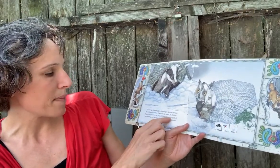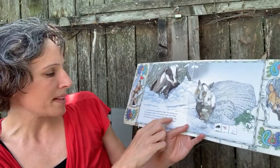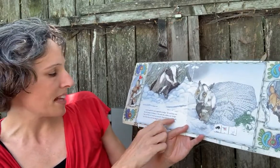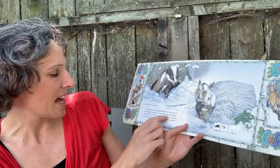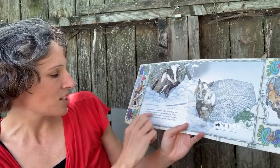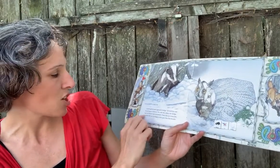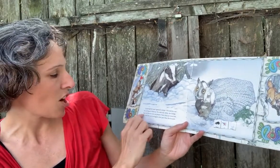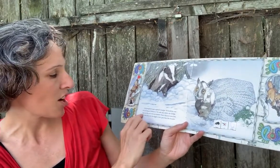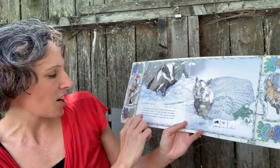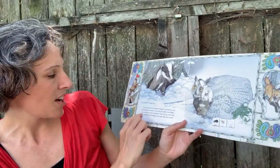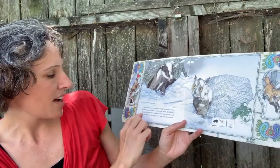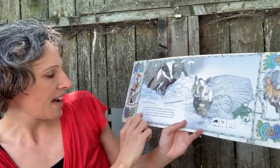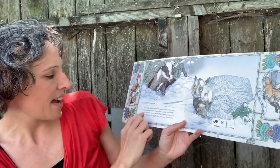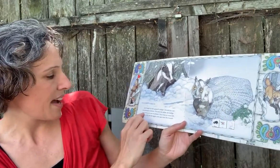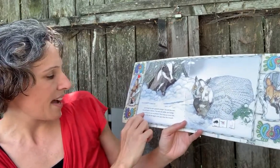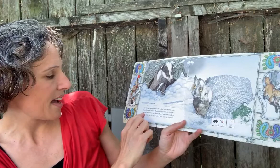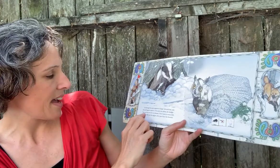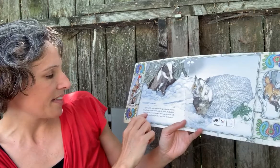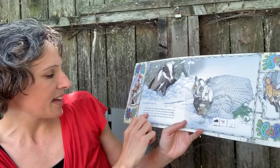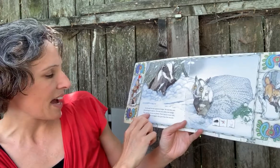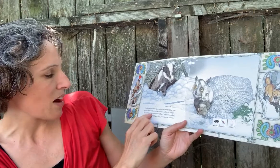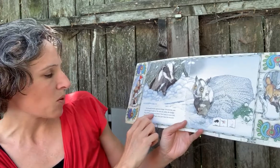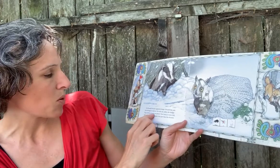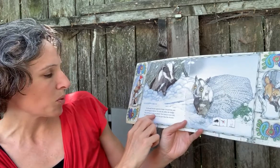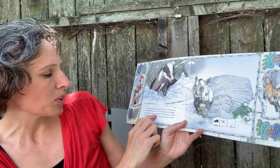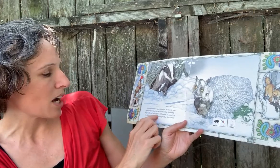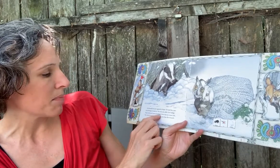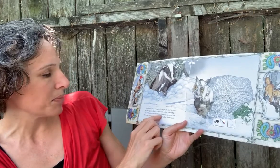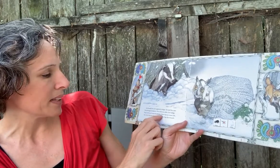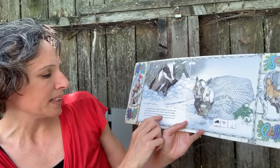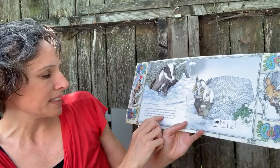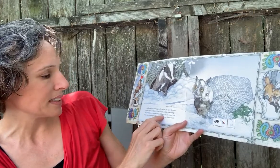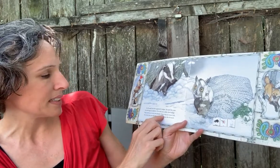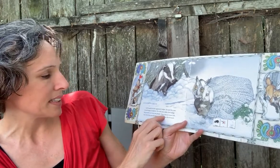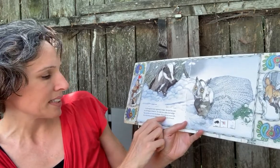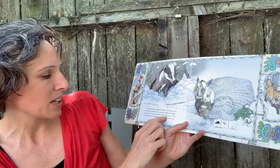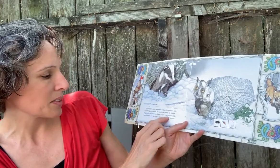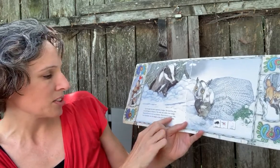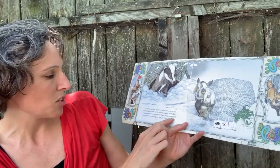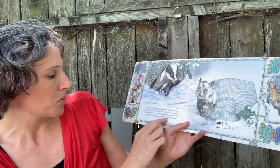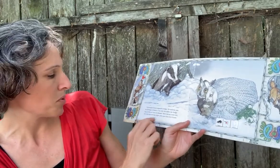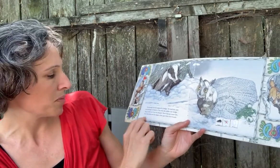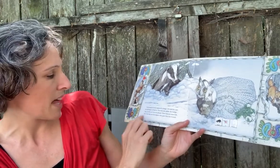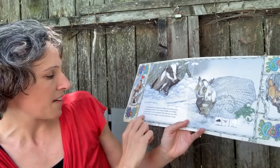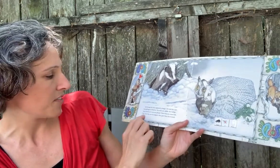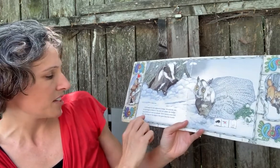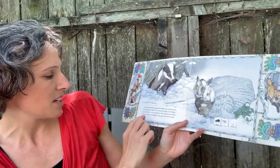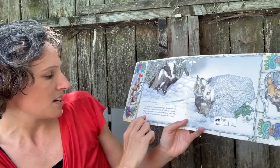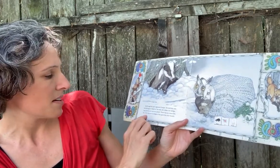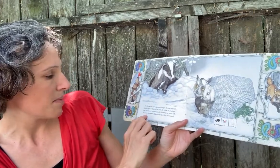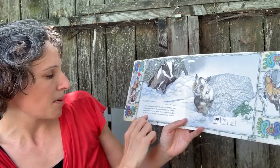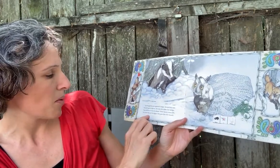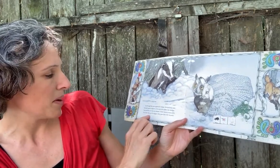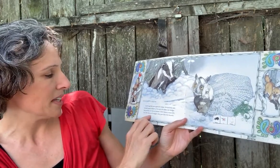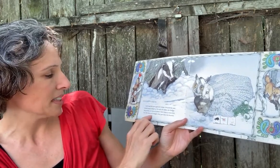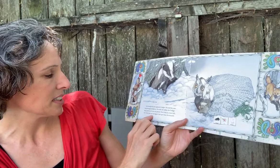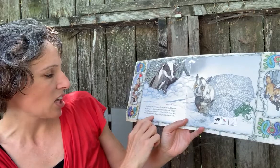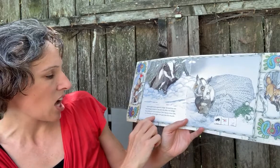the hedgehog, and the owl were not pleased. There was no room left. But when they saw